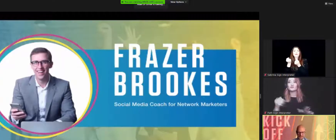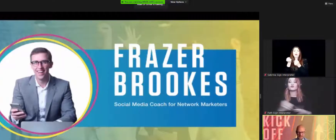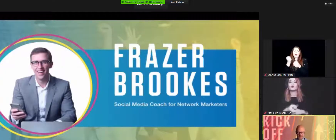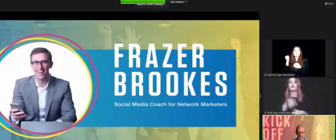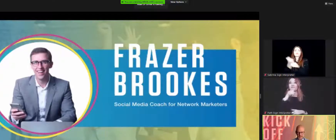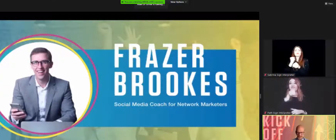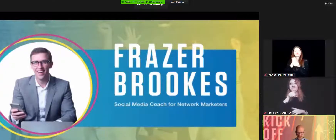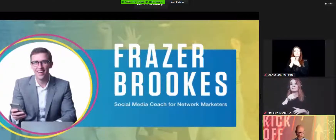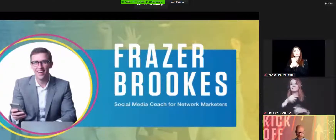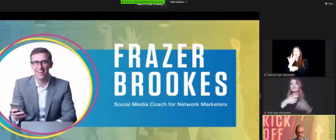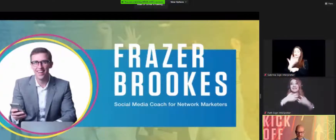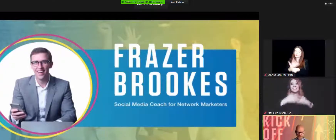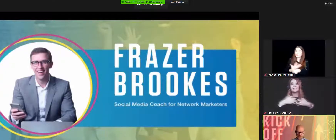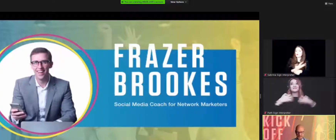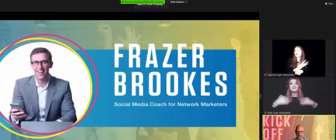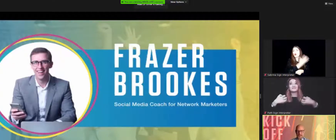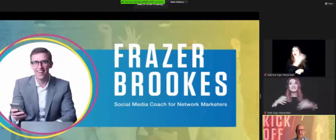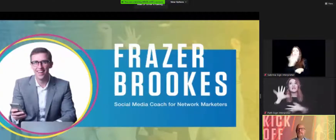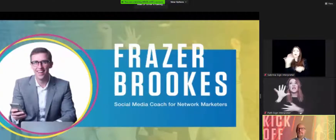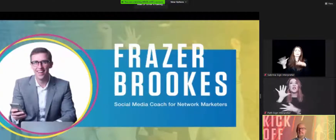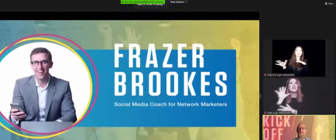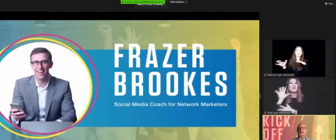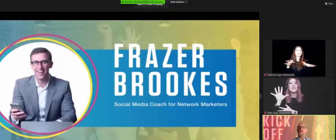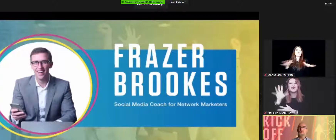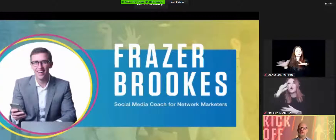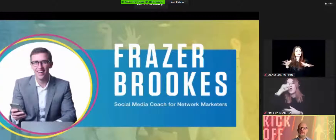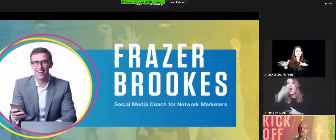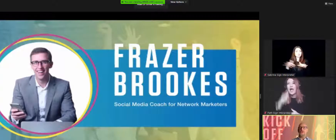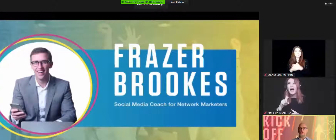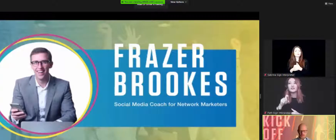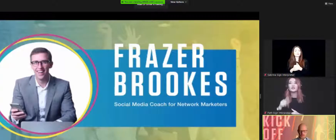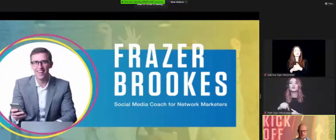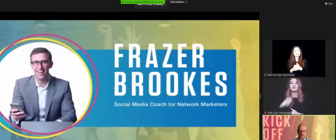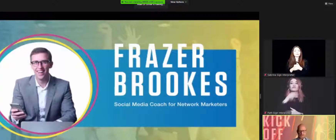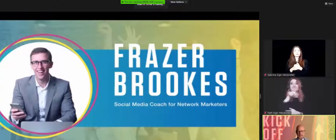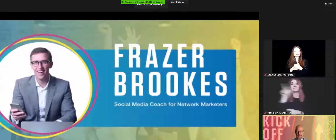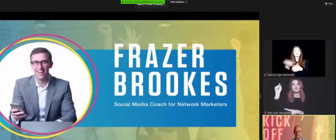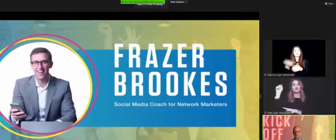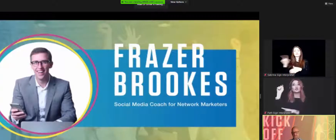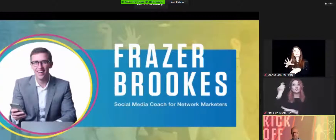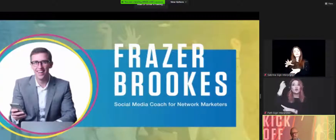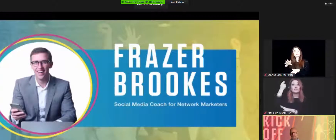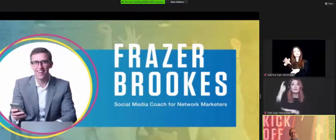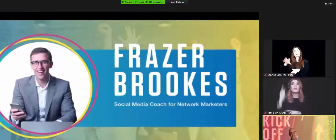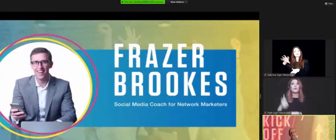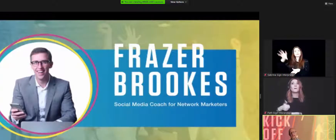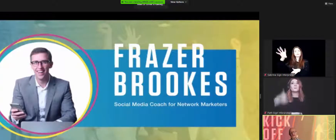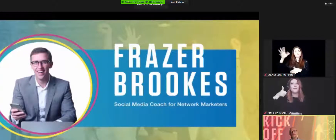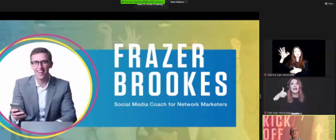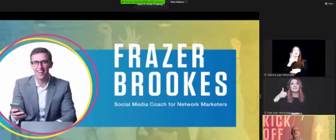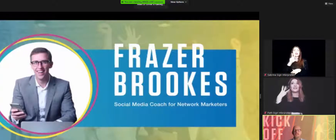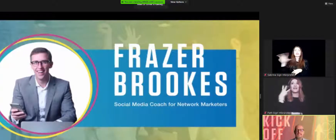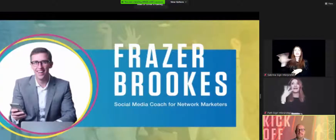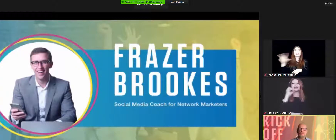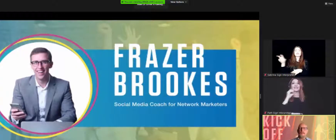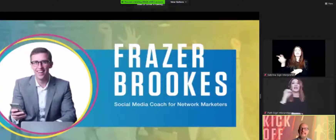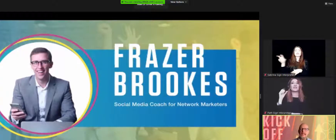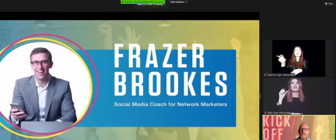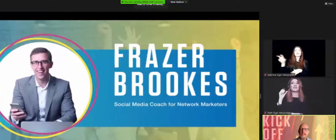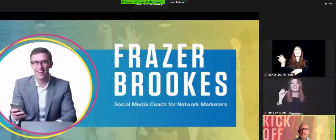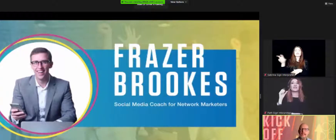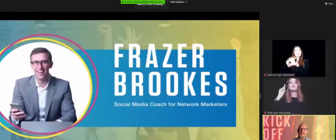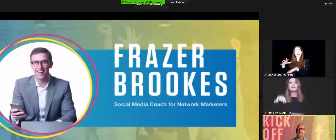300,000 customers, and this using social media. With this success, he